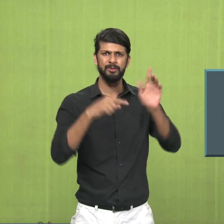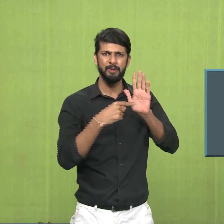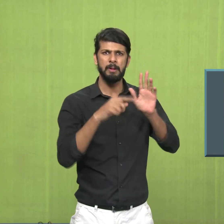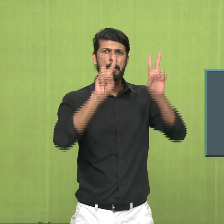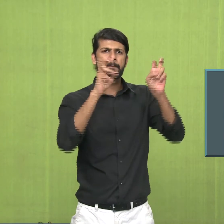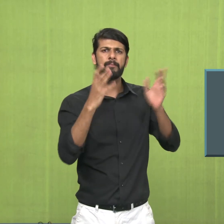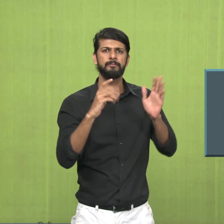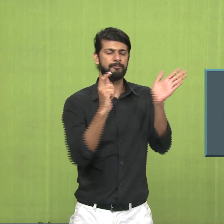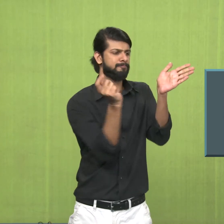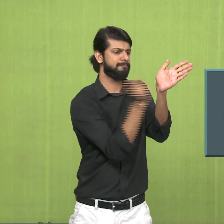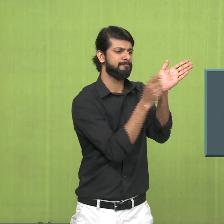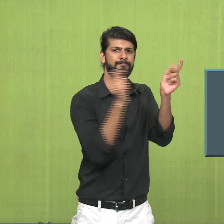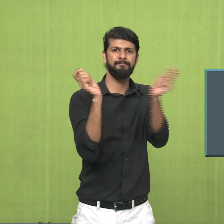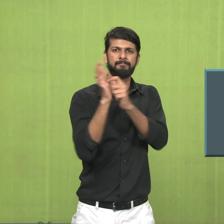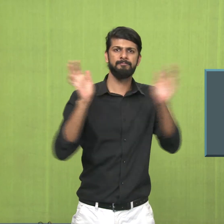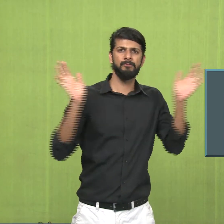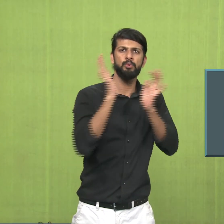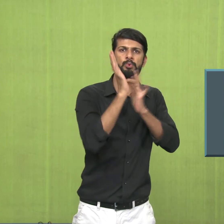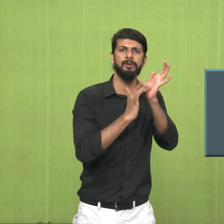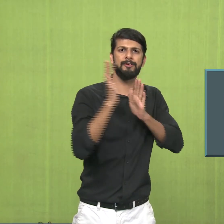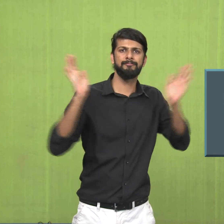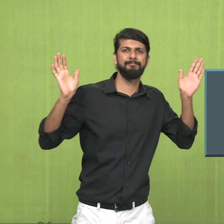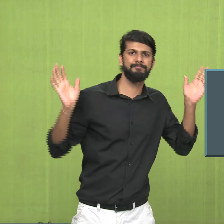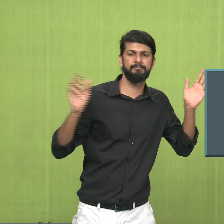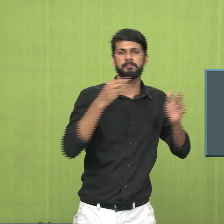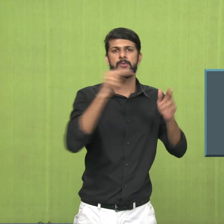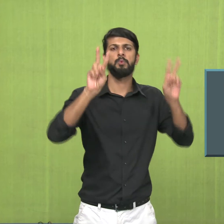This painting is called Crucifixion.